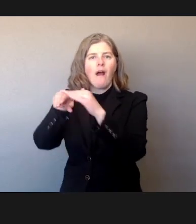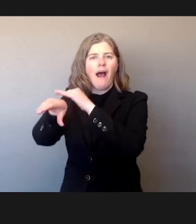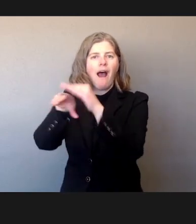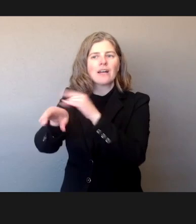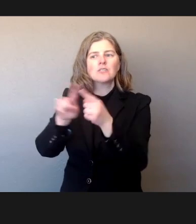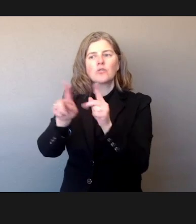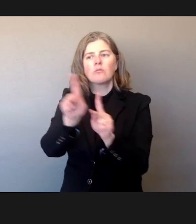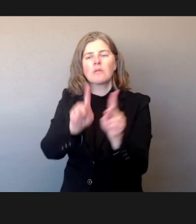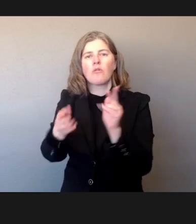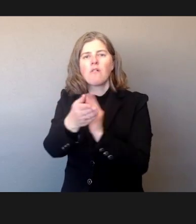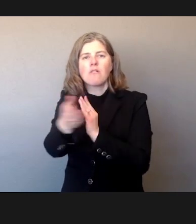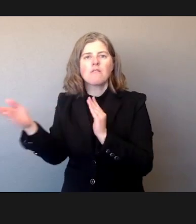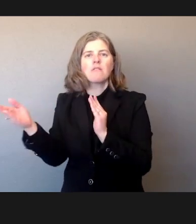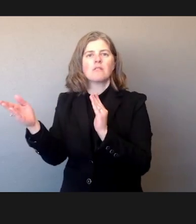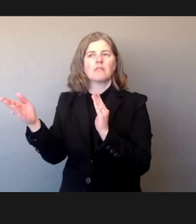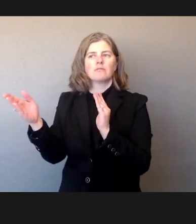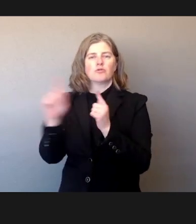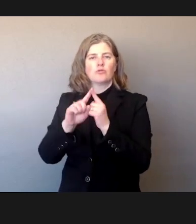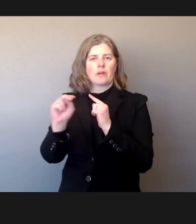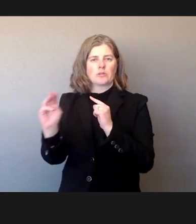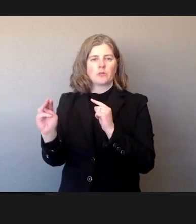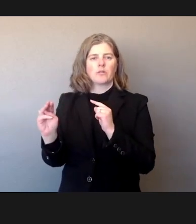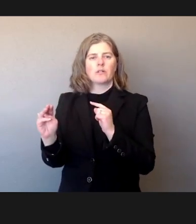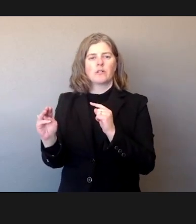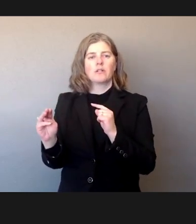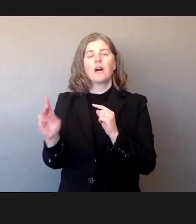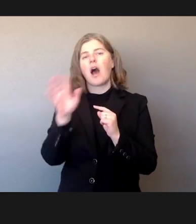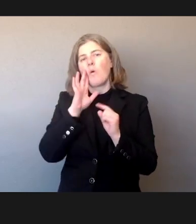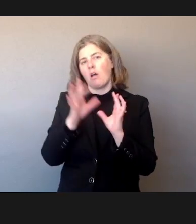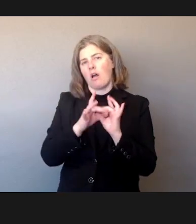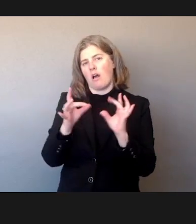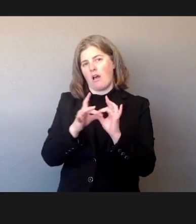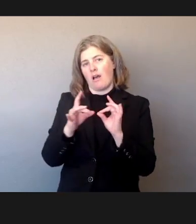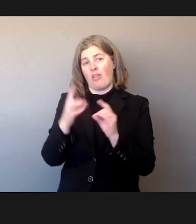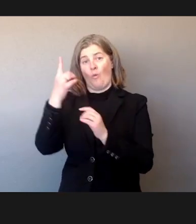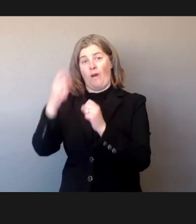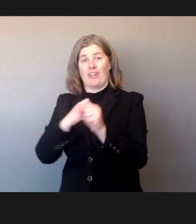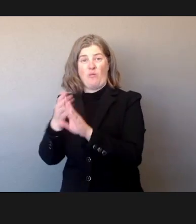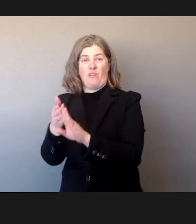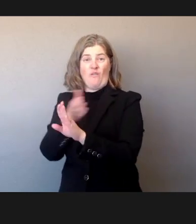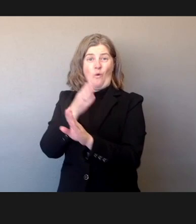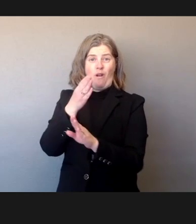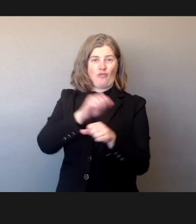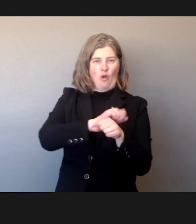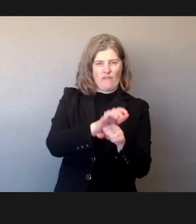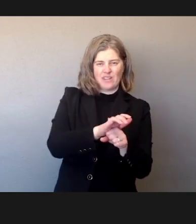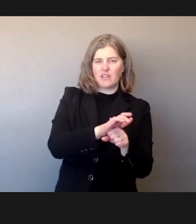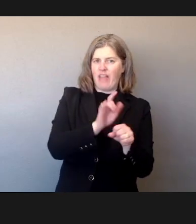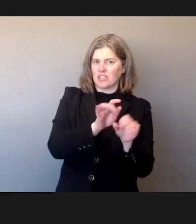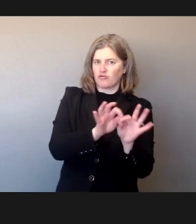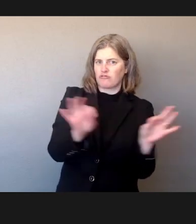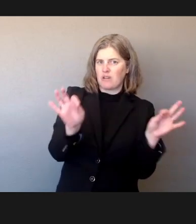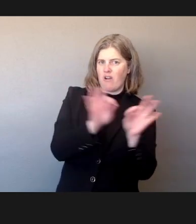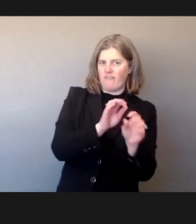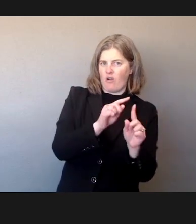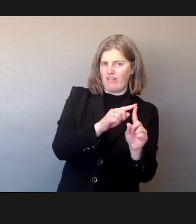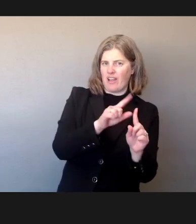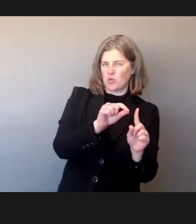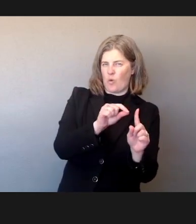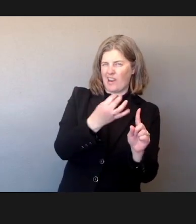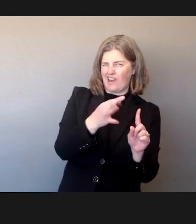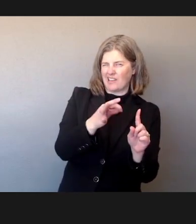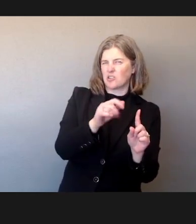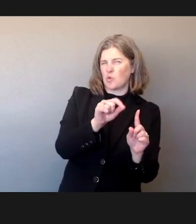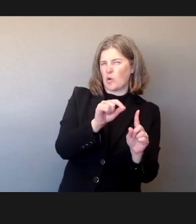in New Mexico. And so I am going to talk about the year before COVID for a bit, Susan, just because it's so critical to what our ability